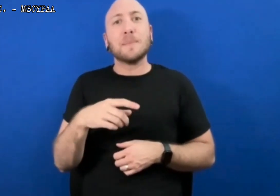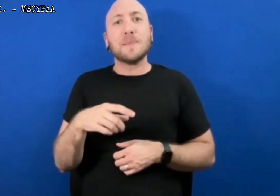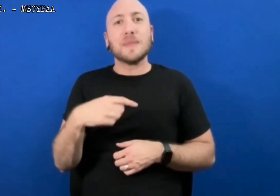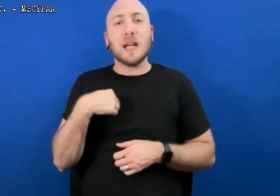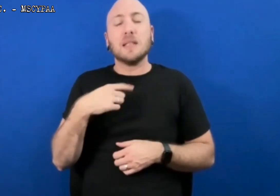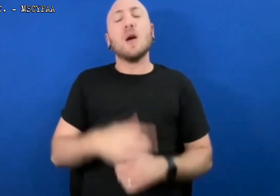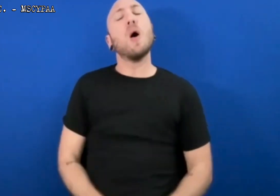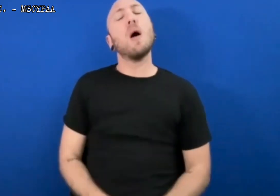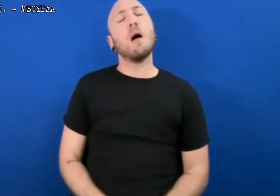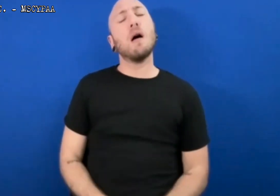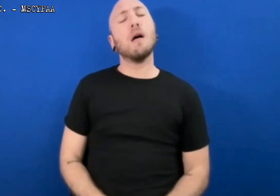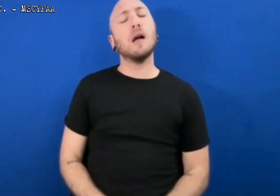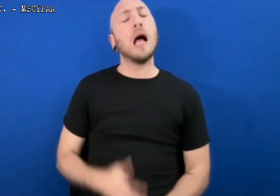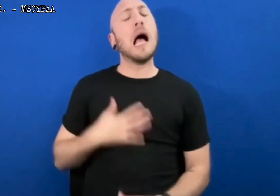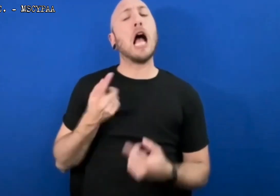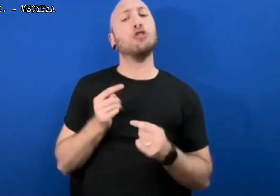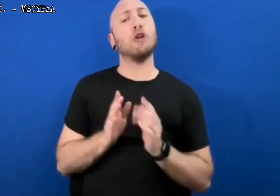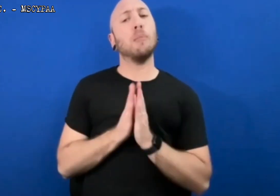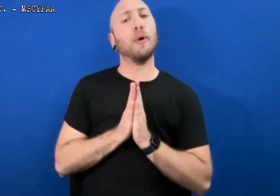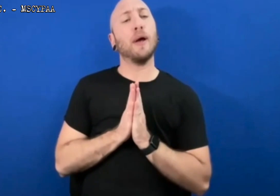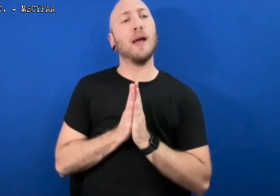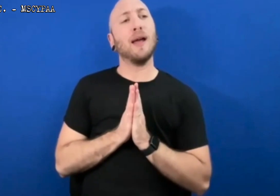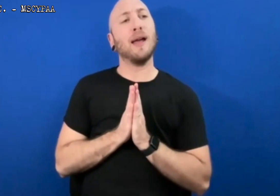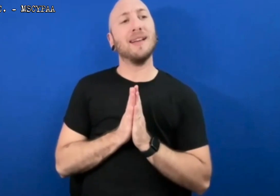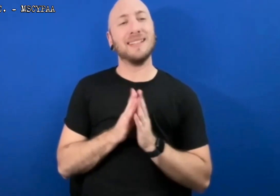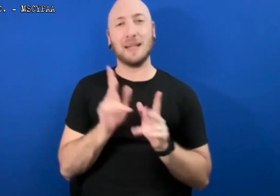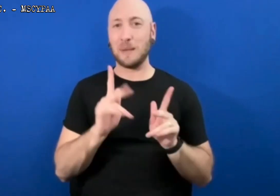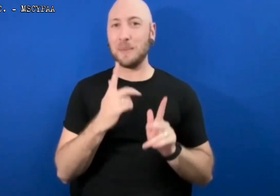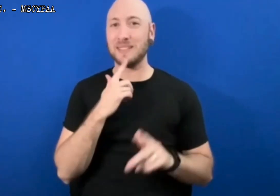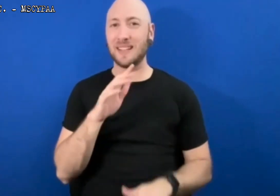praying. And I ended up,